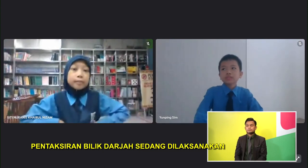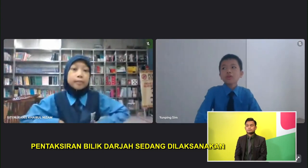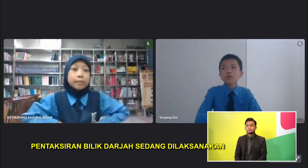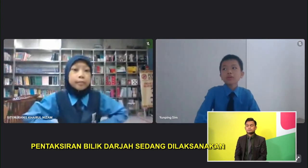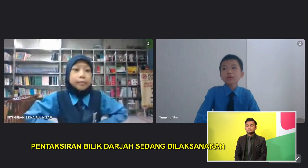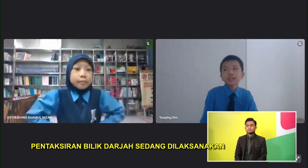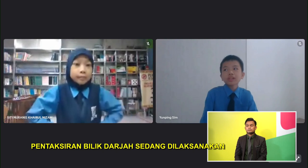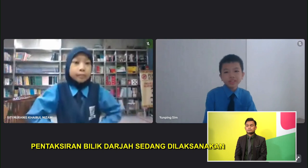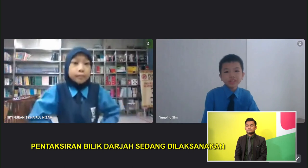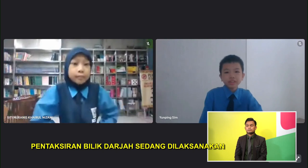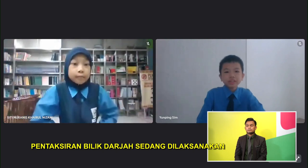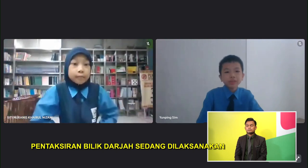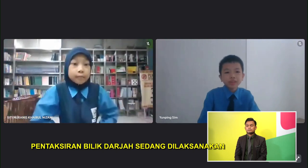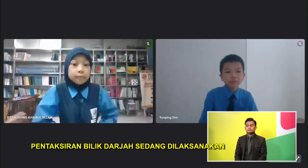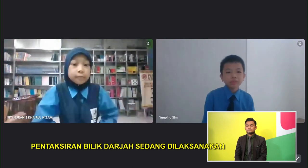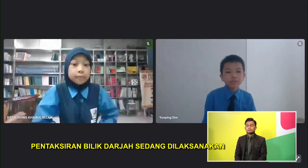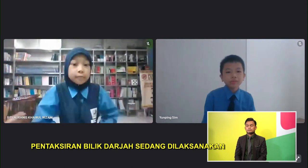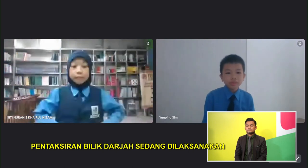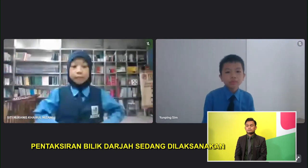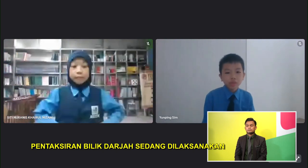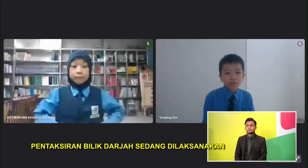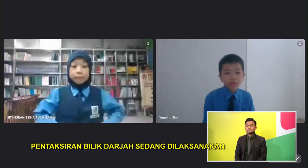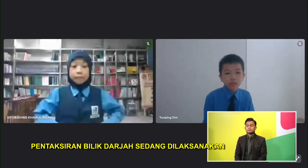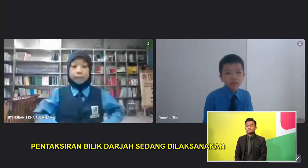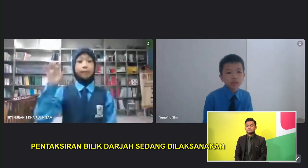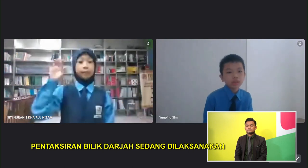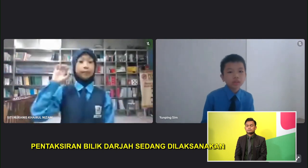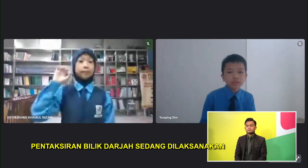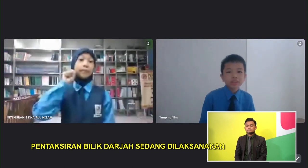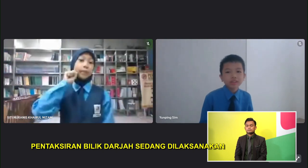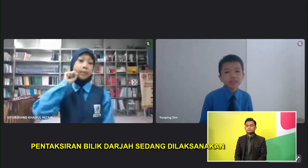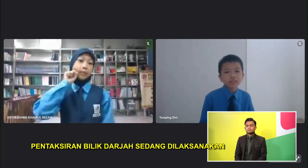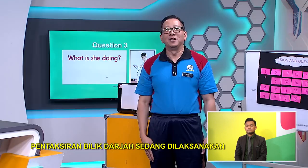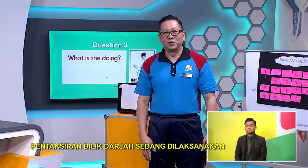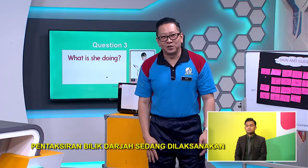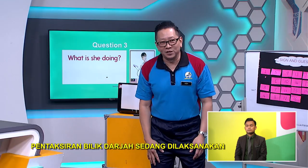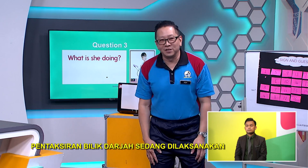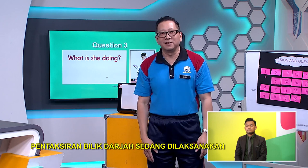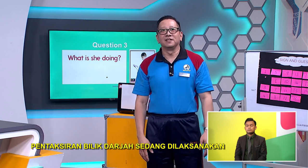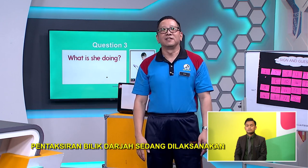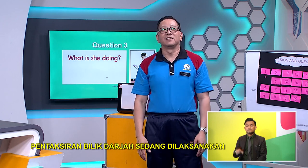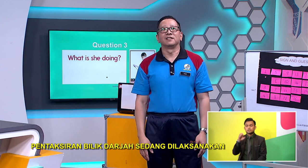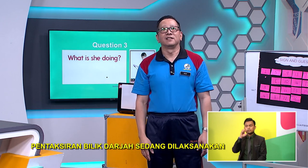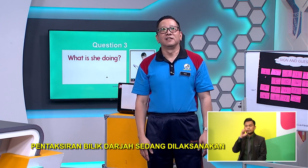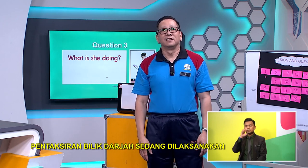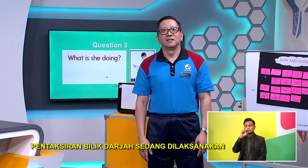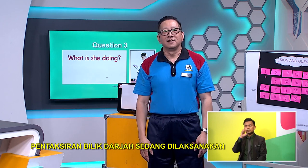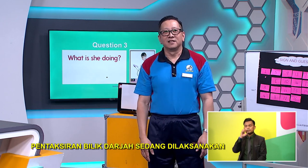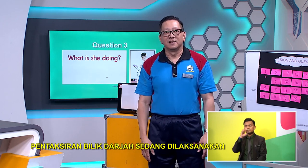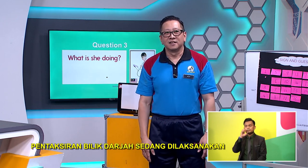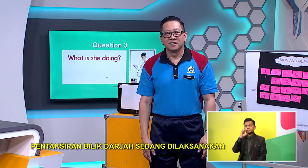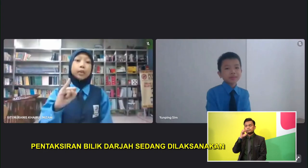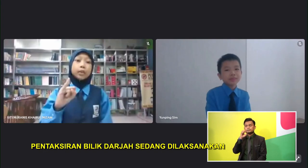time? Okay. She is playing badminton. Okay, Anis, can you show one more time? Okay. She